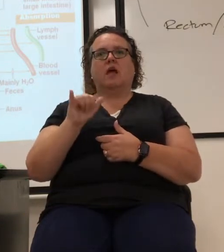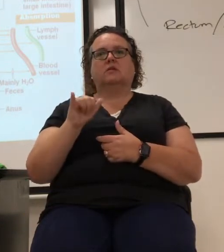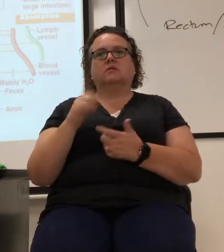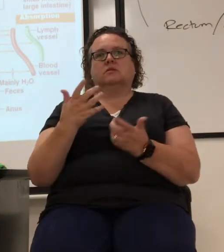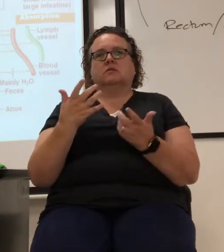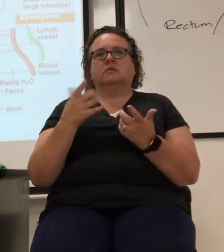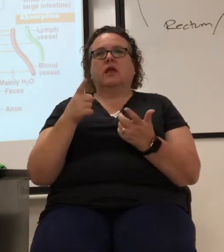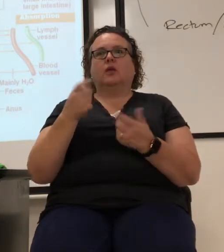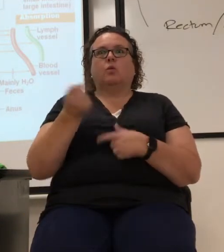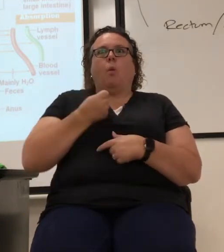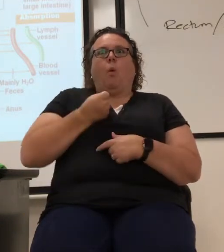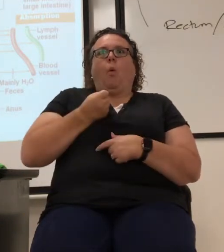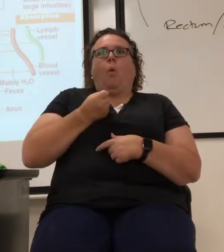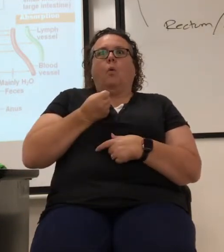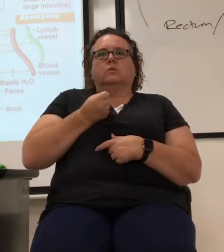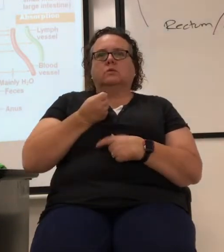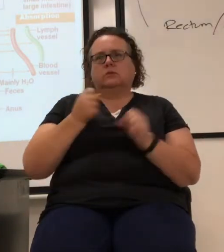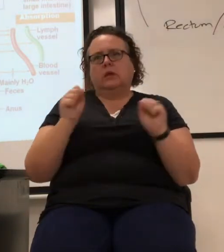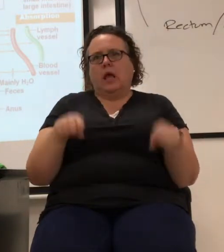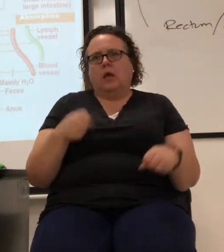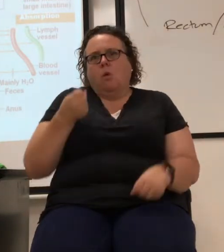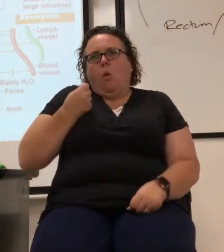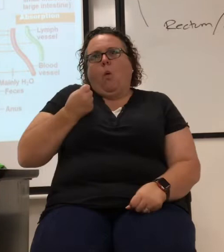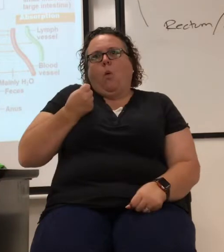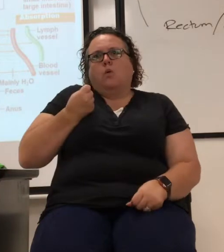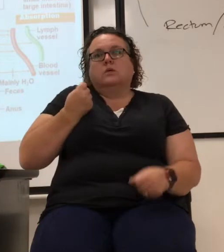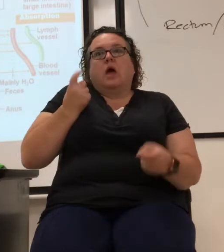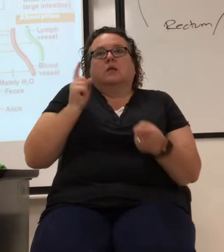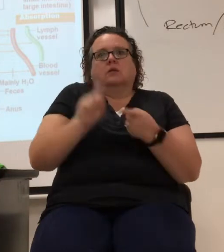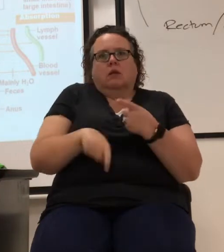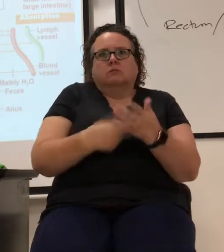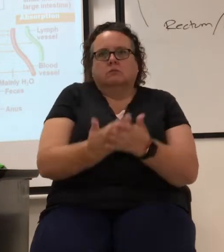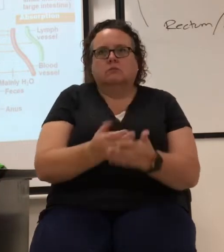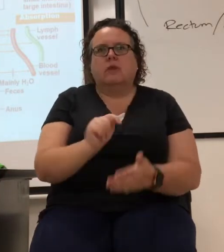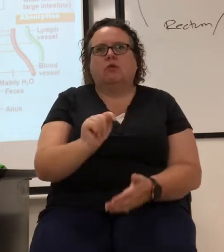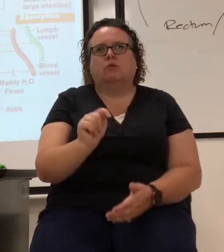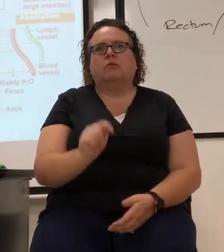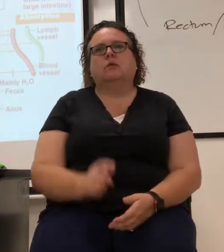you holding it in to get to the bathroom.